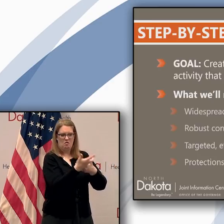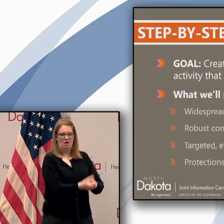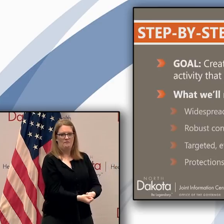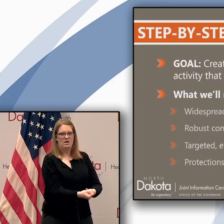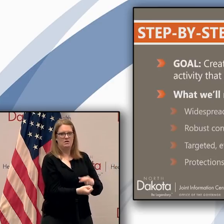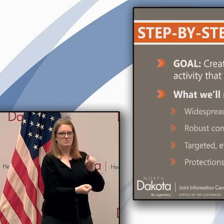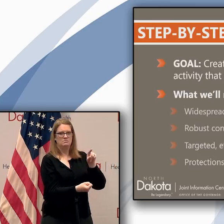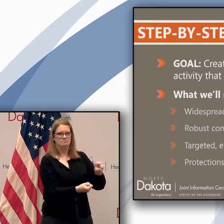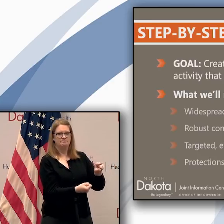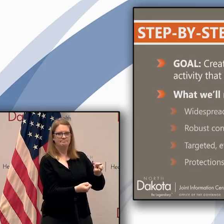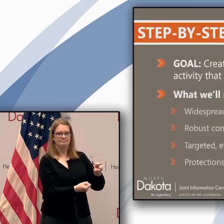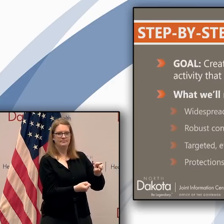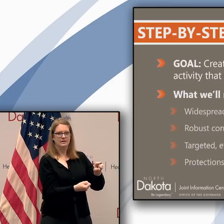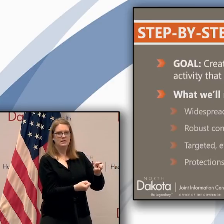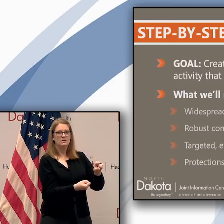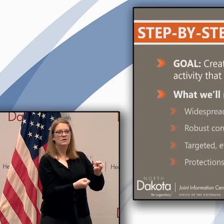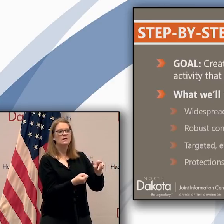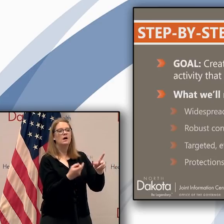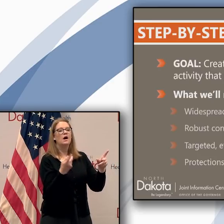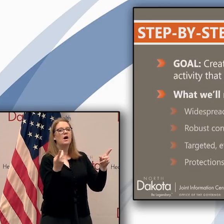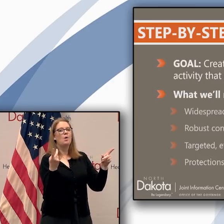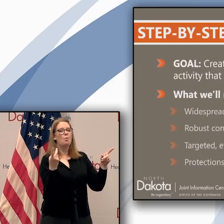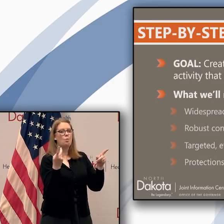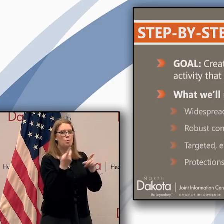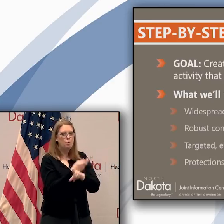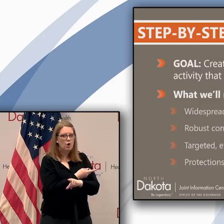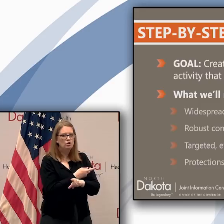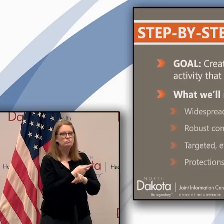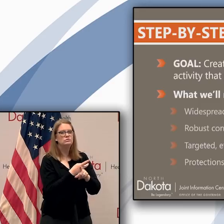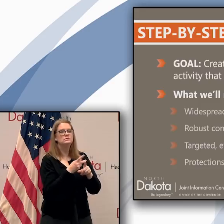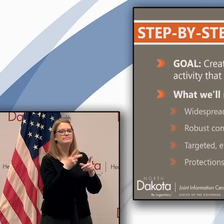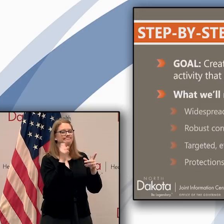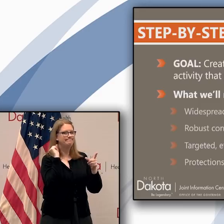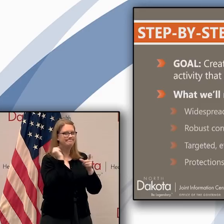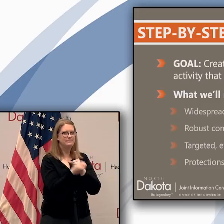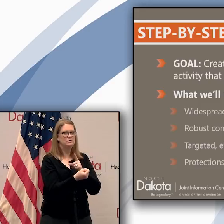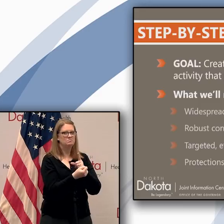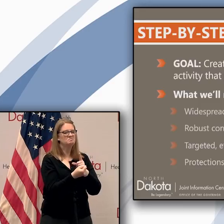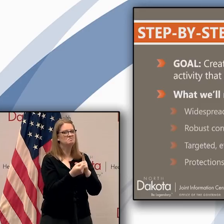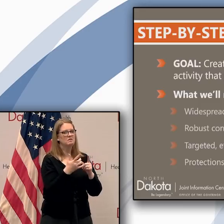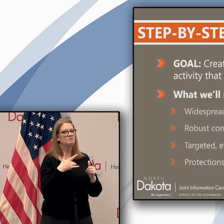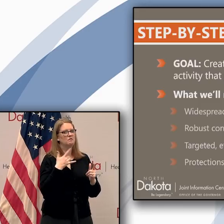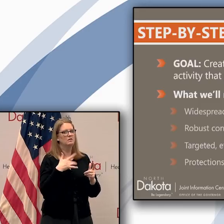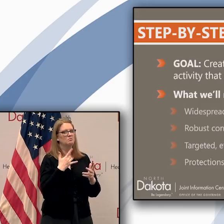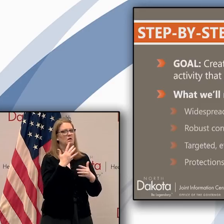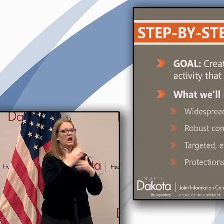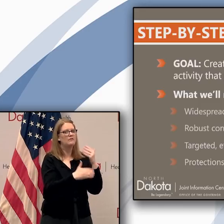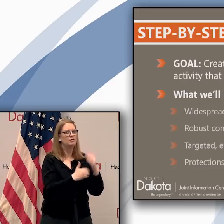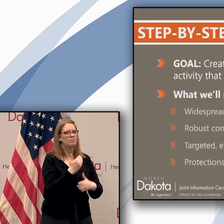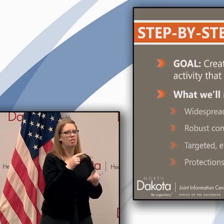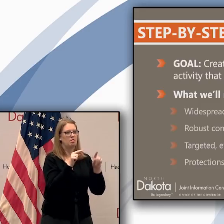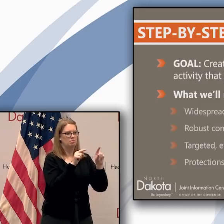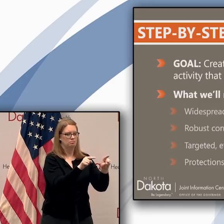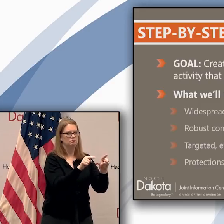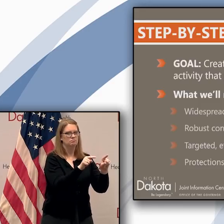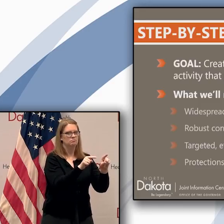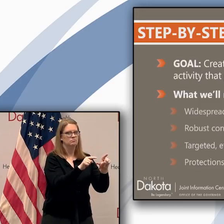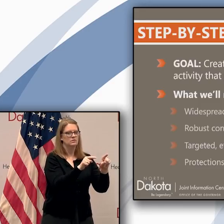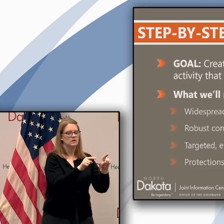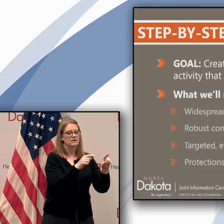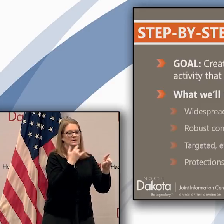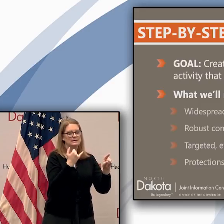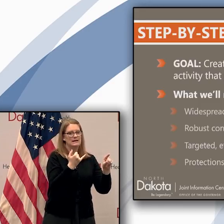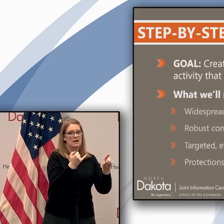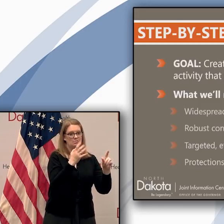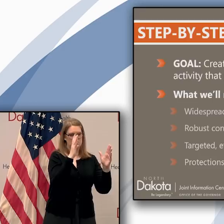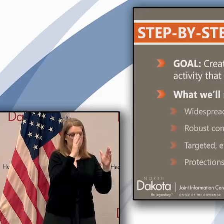under even our worst case scenarios that we have enough capacity, we are amplifying and our